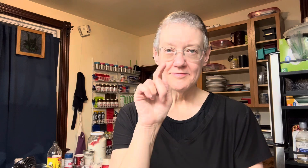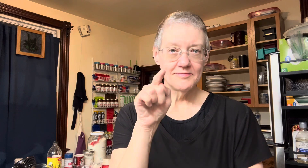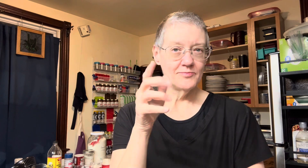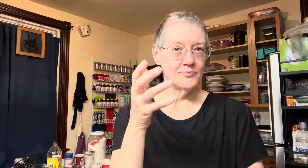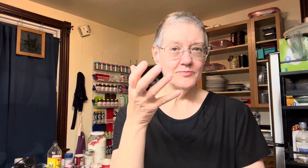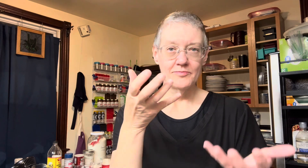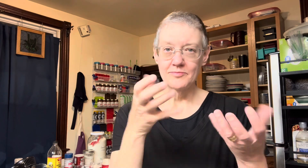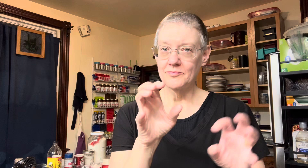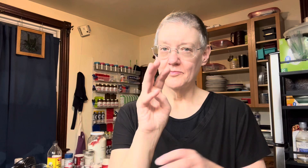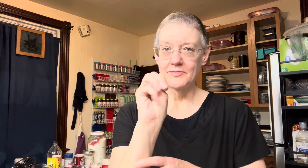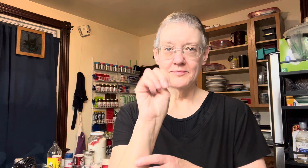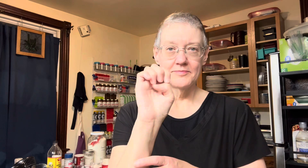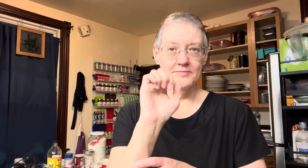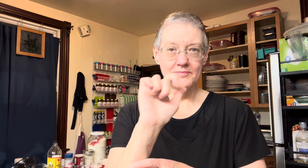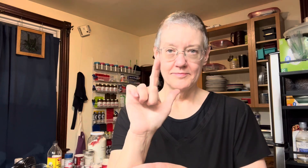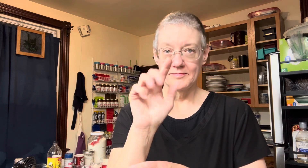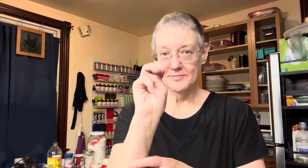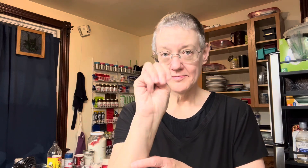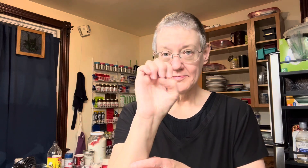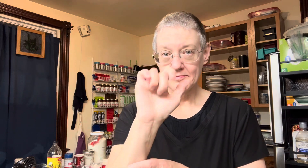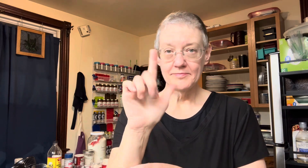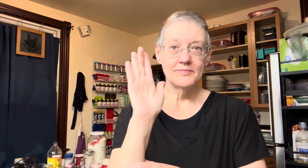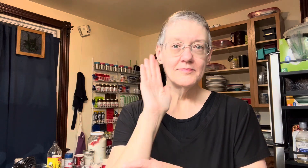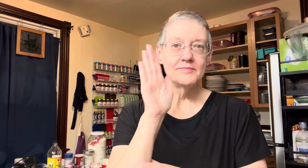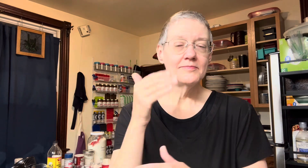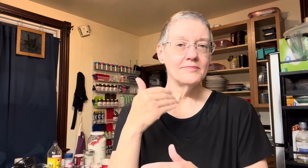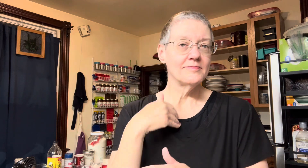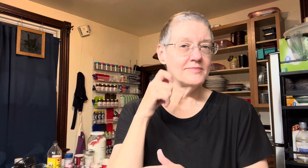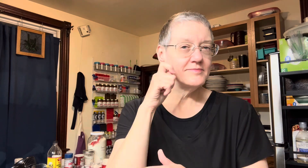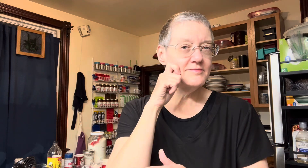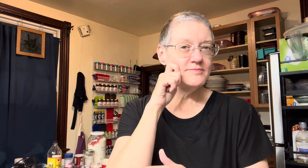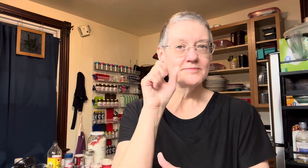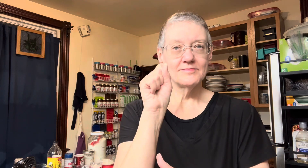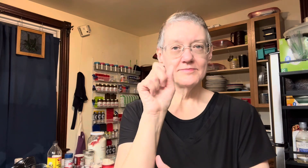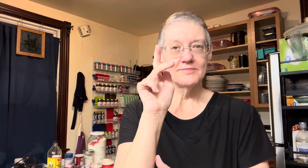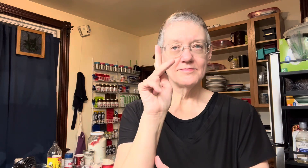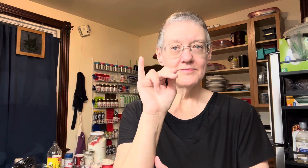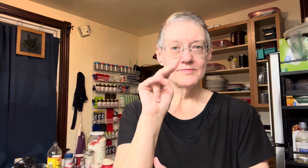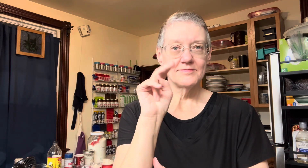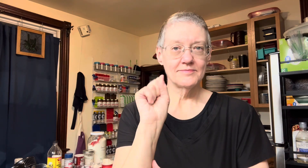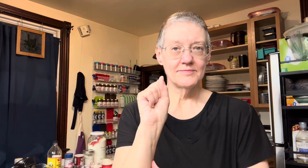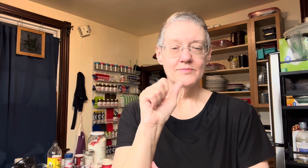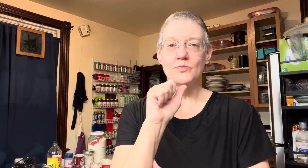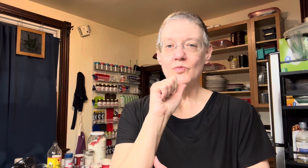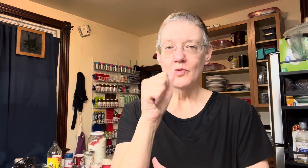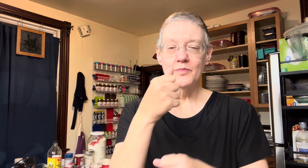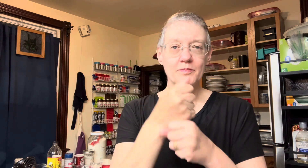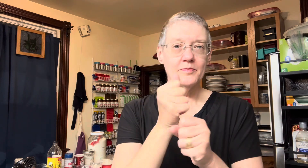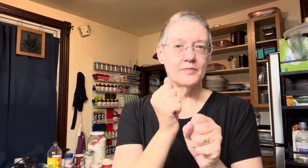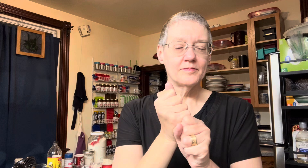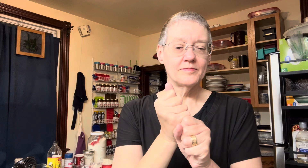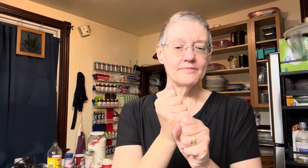almond flour. You don't want almond meal that's still going to have the skins in it, and it's not going to make